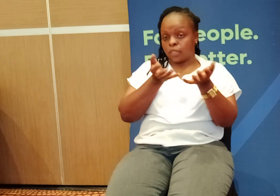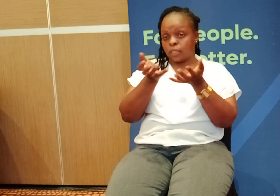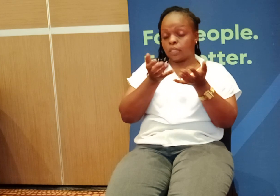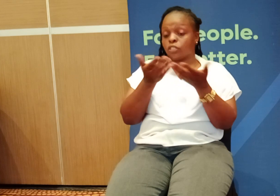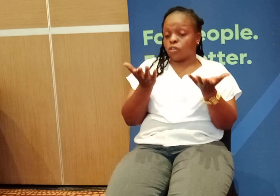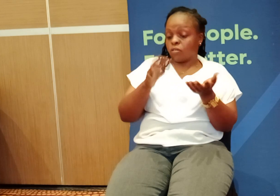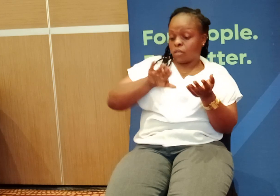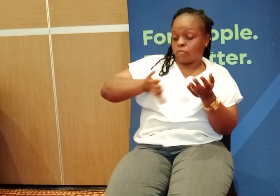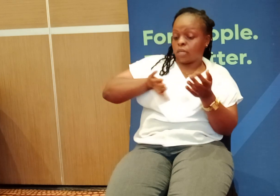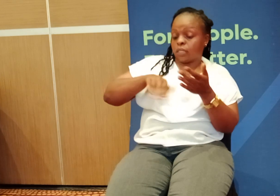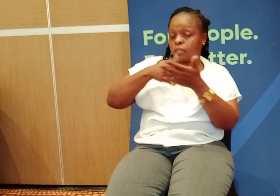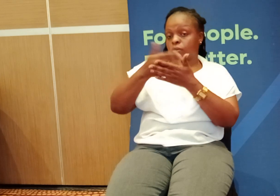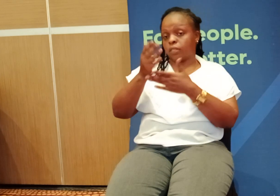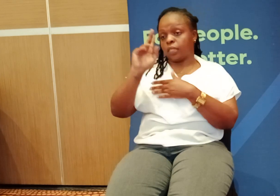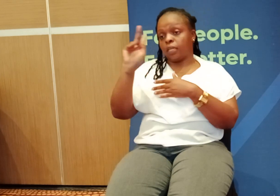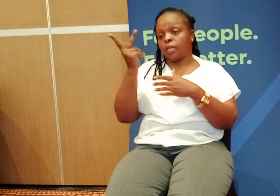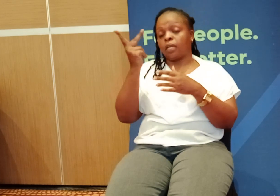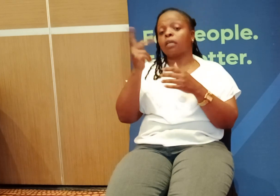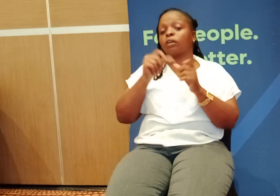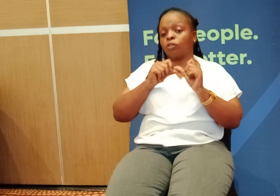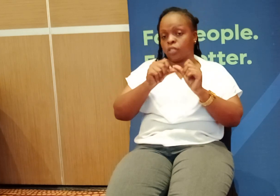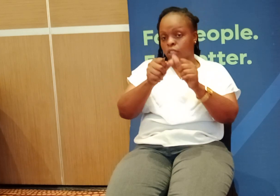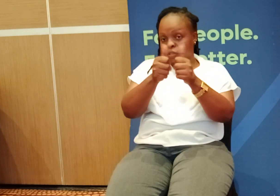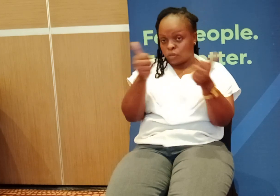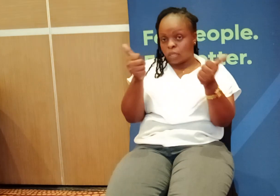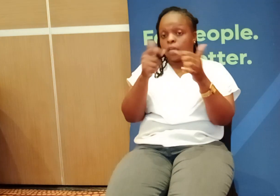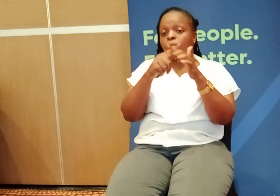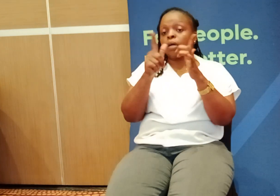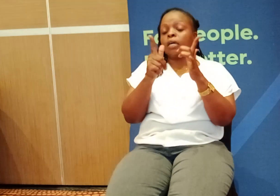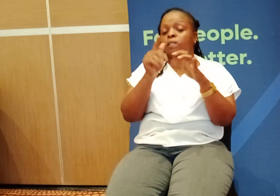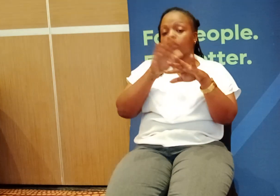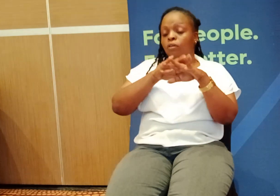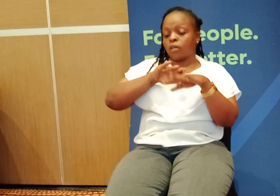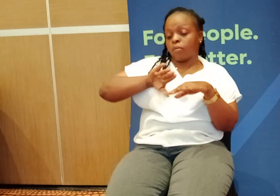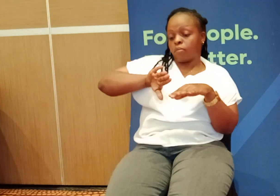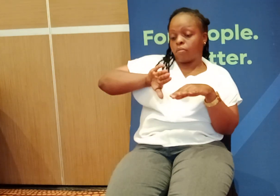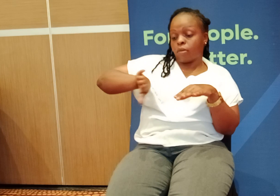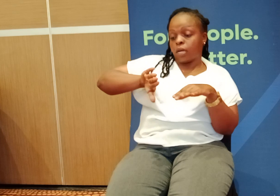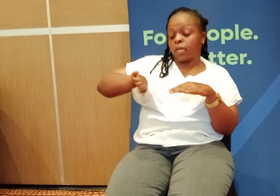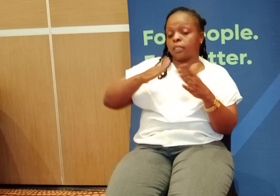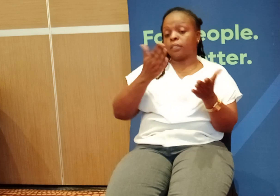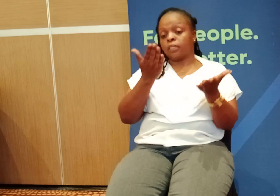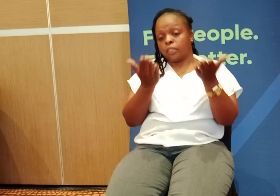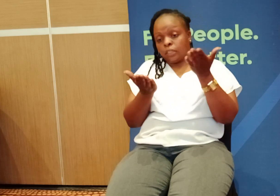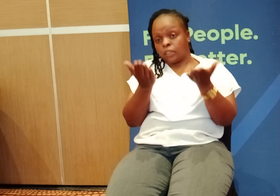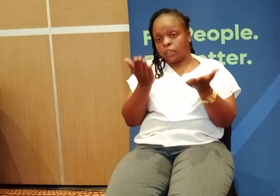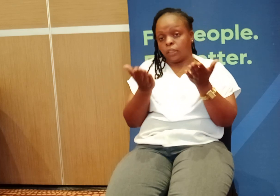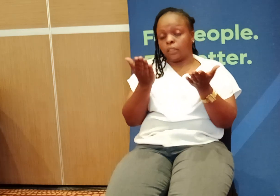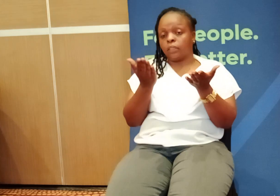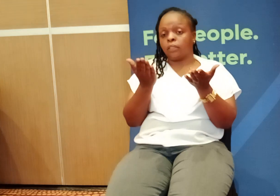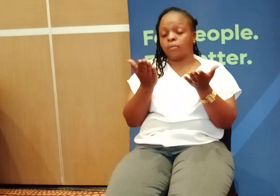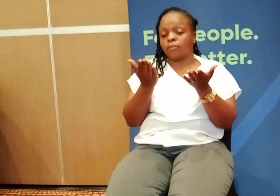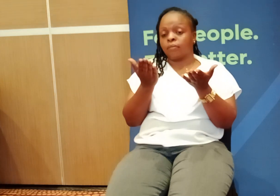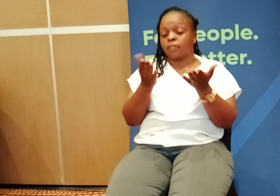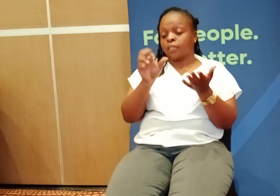of Kenya continue to do well. But on the balance sheet side, this time around, actually KCB Kenya is the one